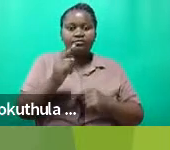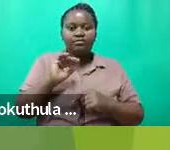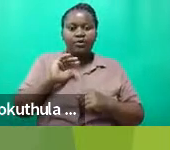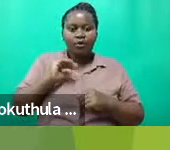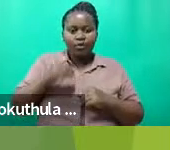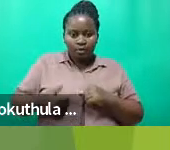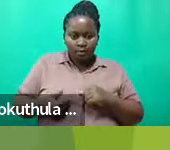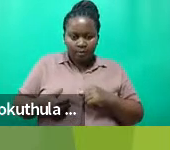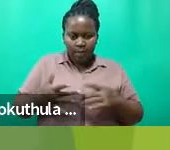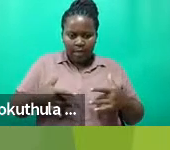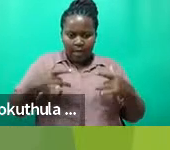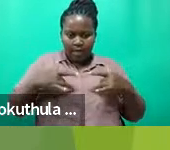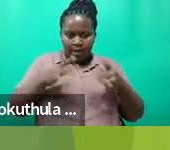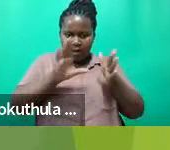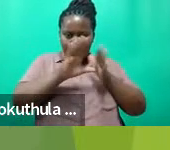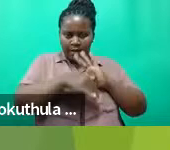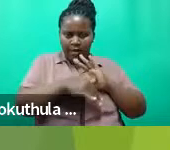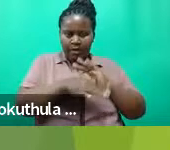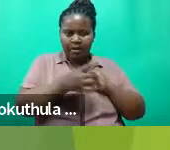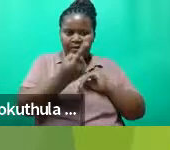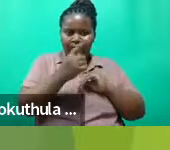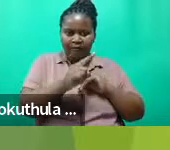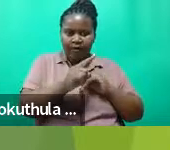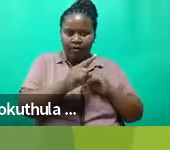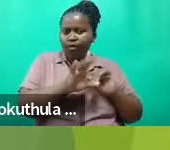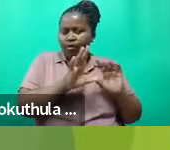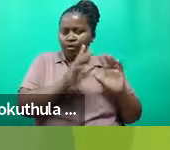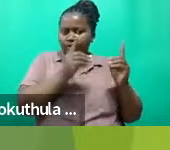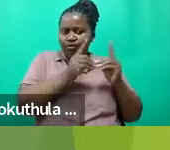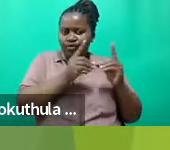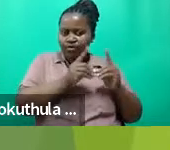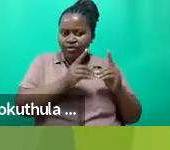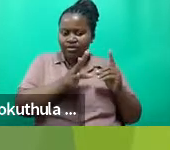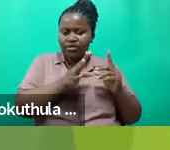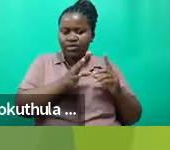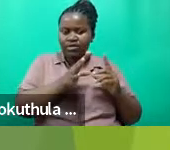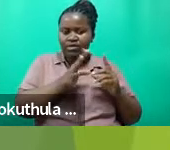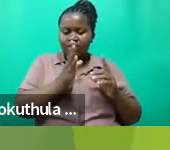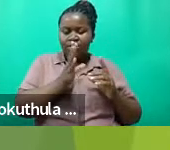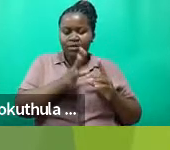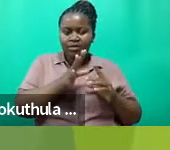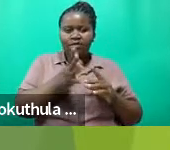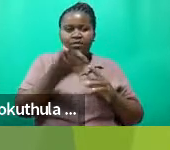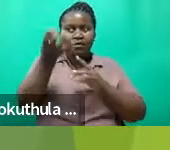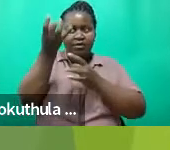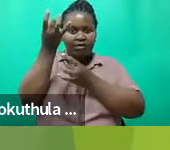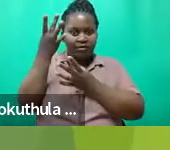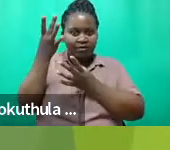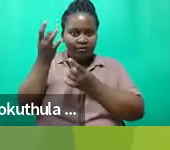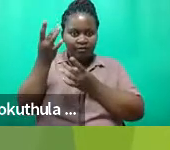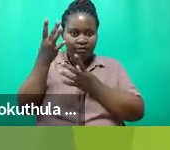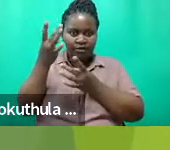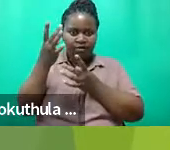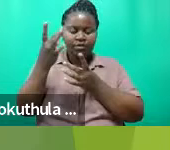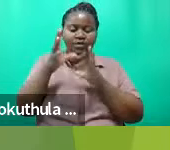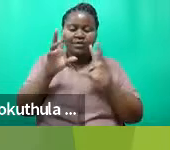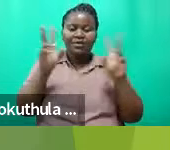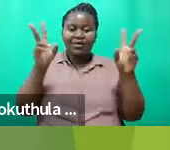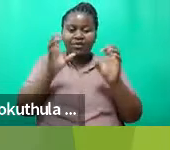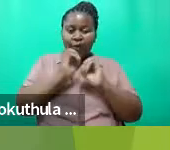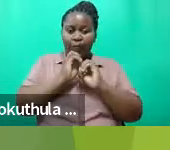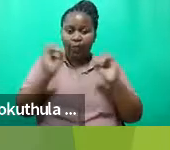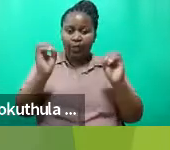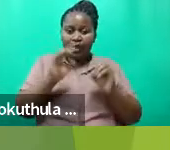disability towards intimate relationships. So the absence of information on these issues results in an